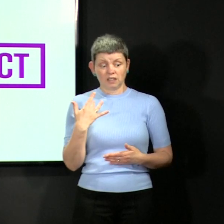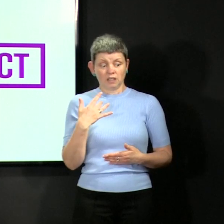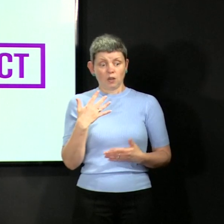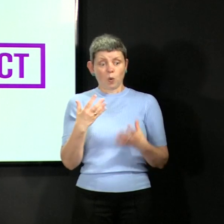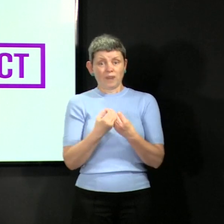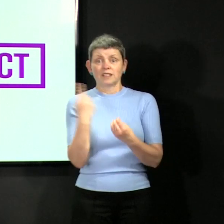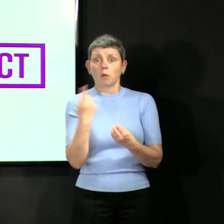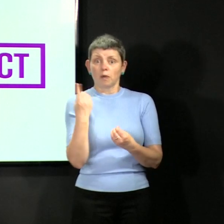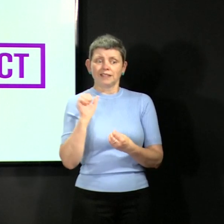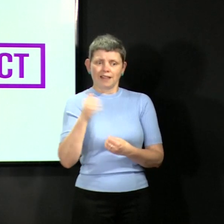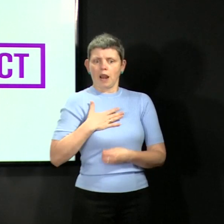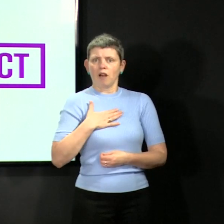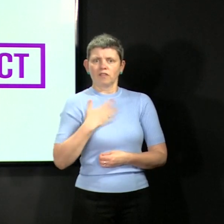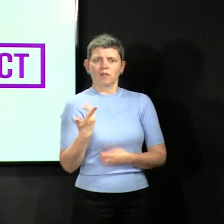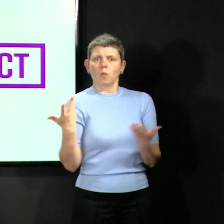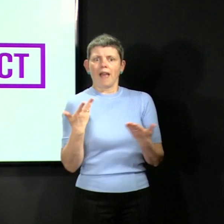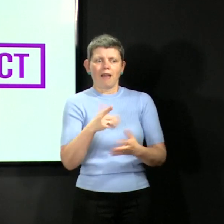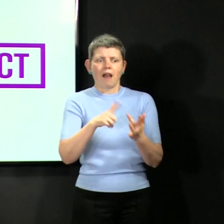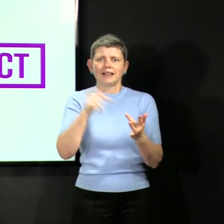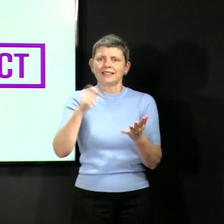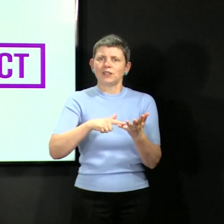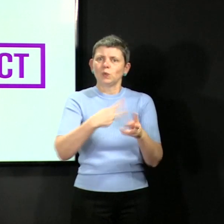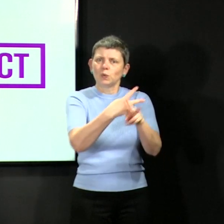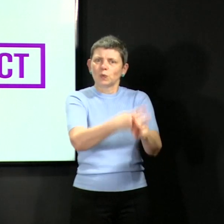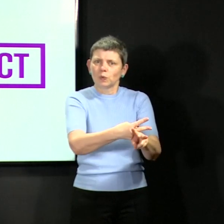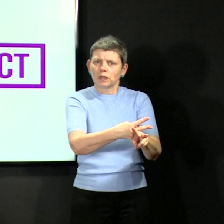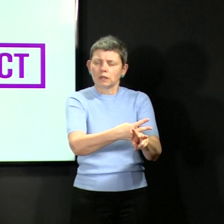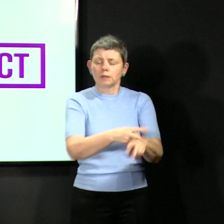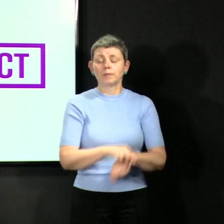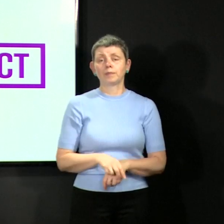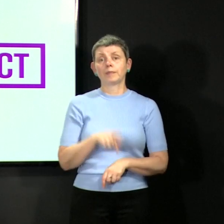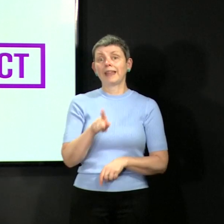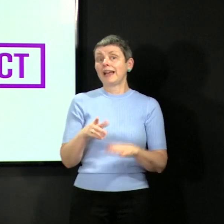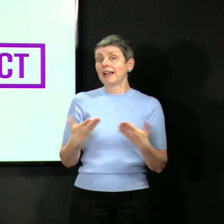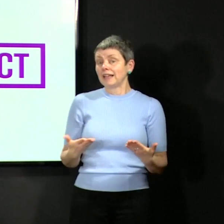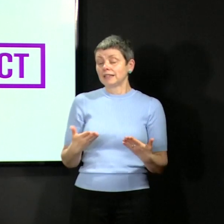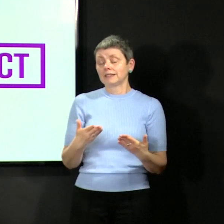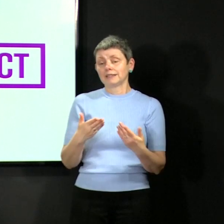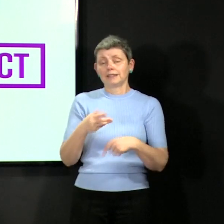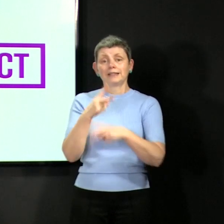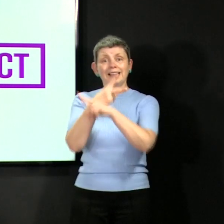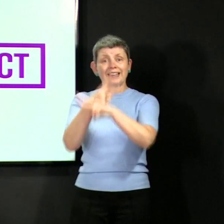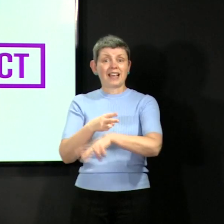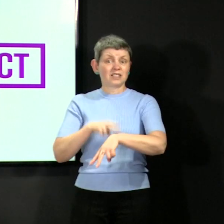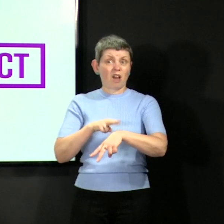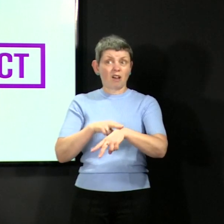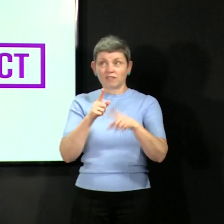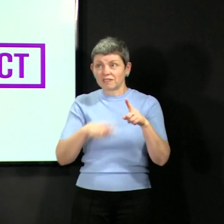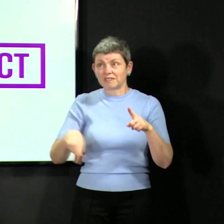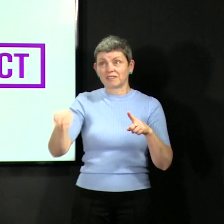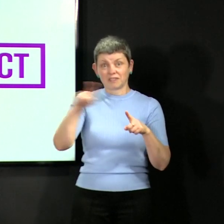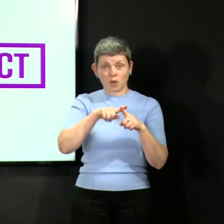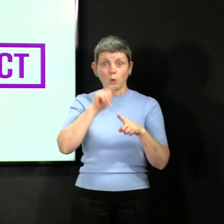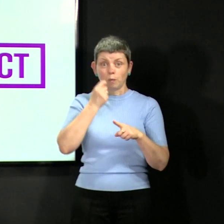today with this disease. And today, care teams around the country will have to tell families that their loved